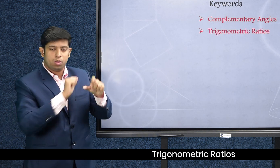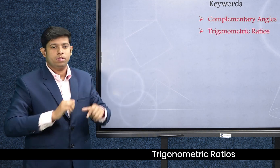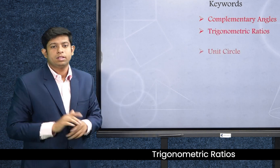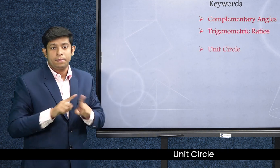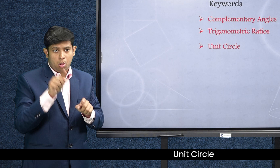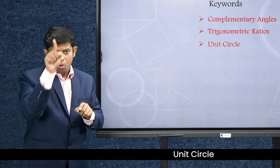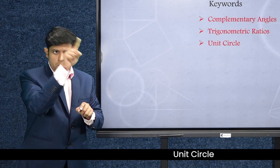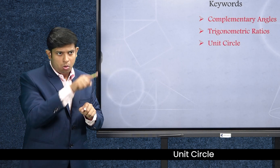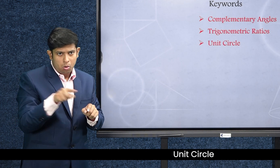unit circle,